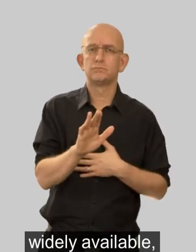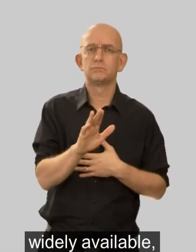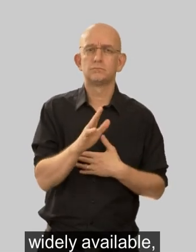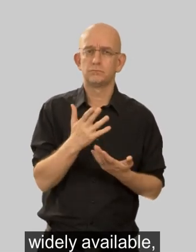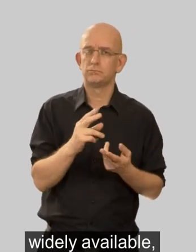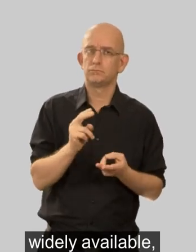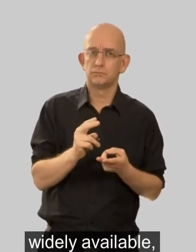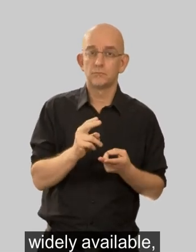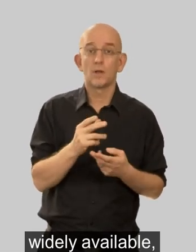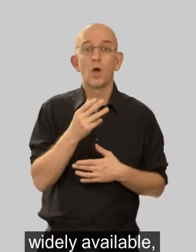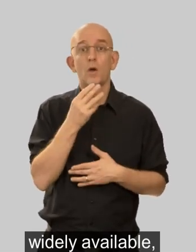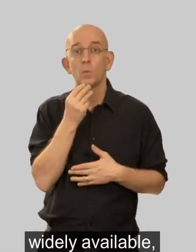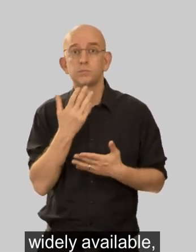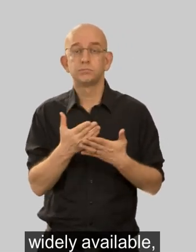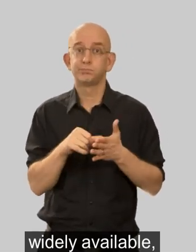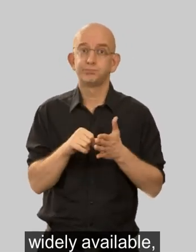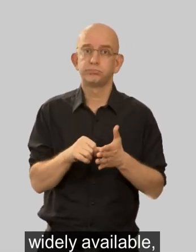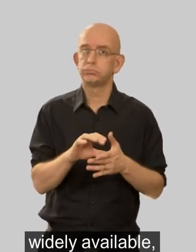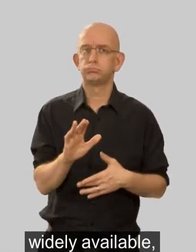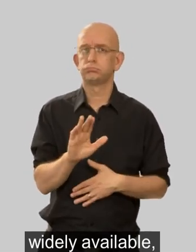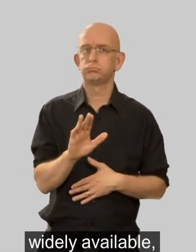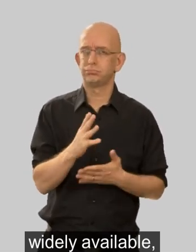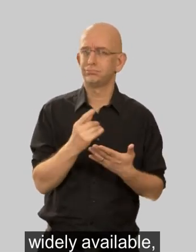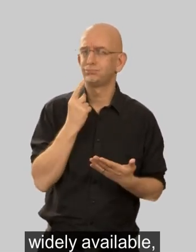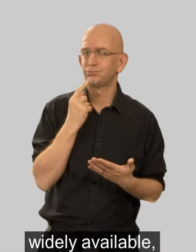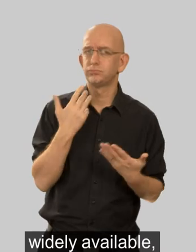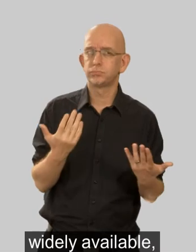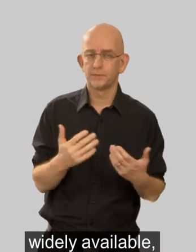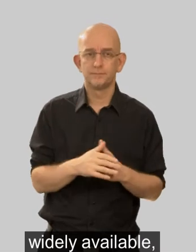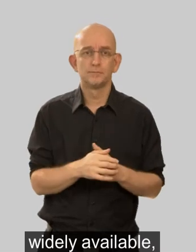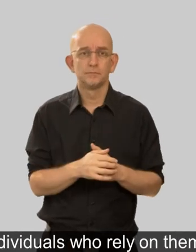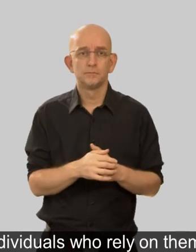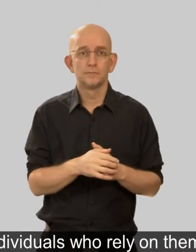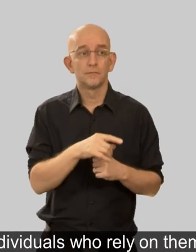relatively low cost, and easy to use.